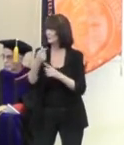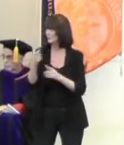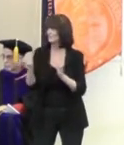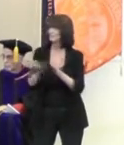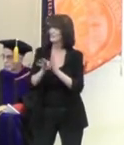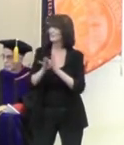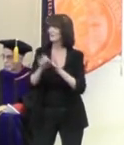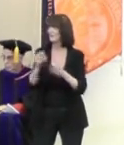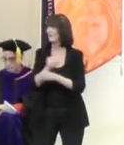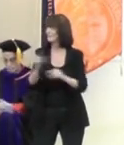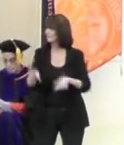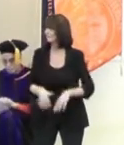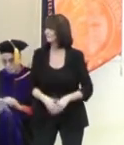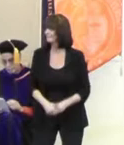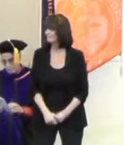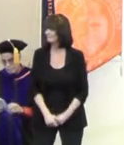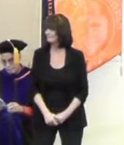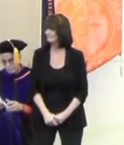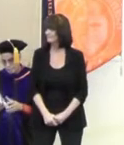math test?